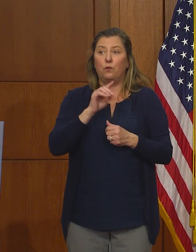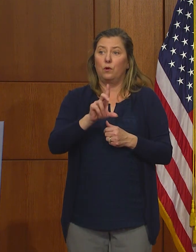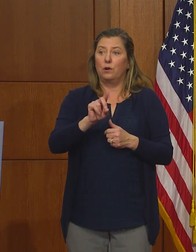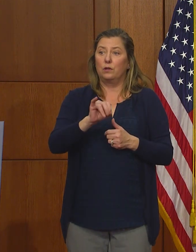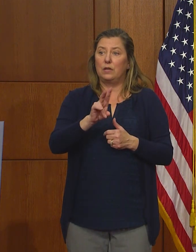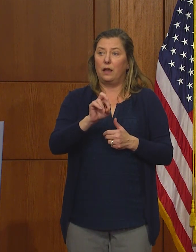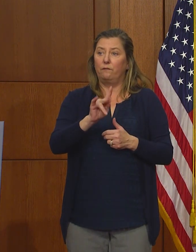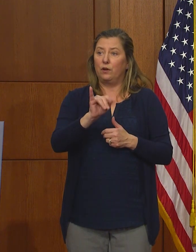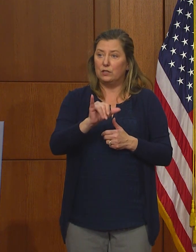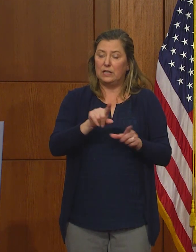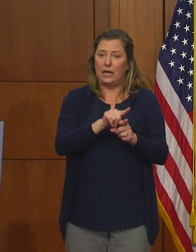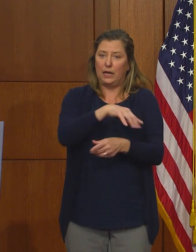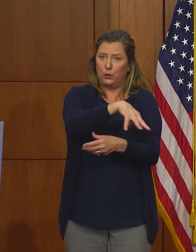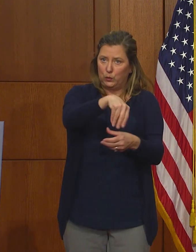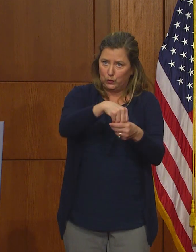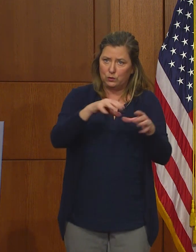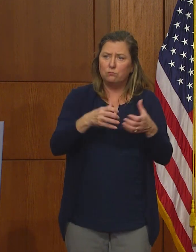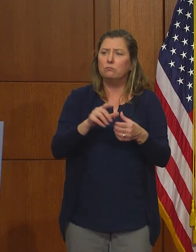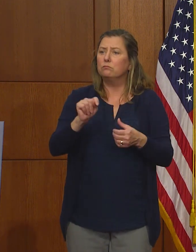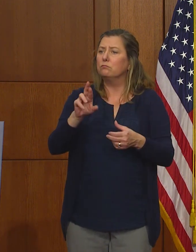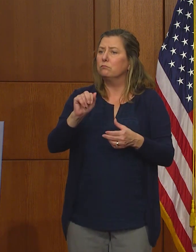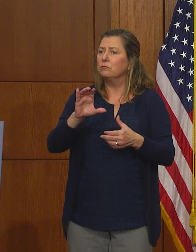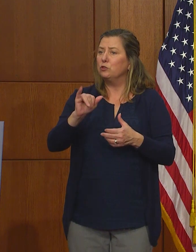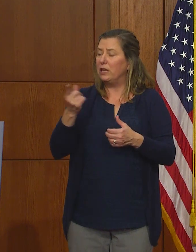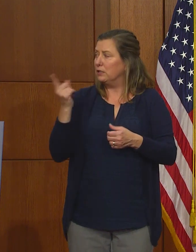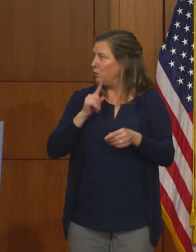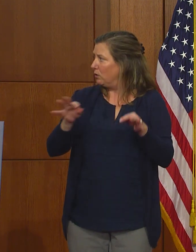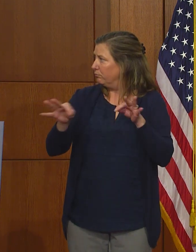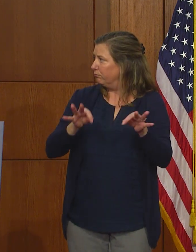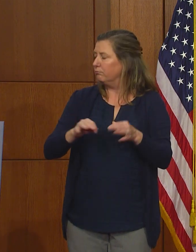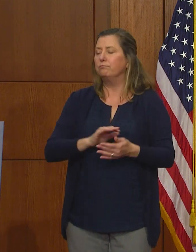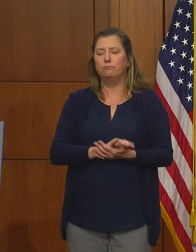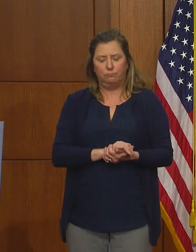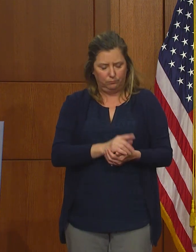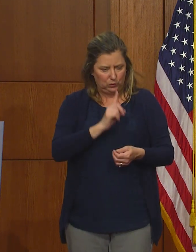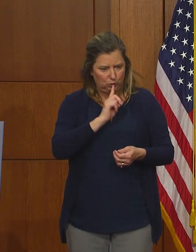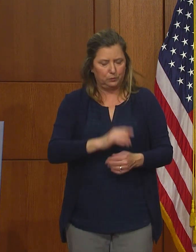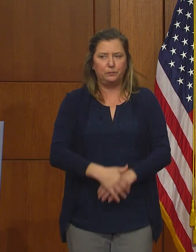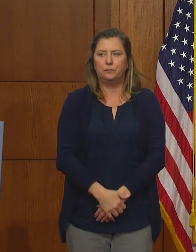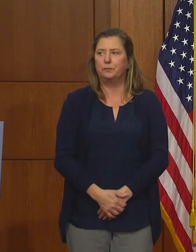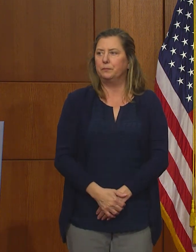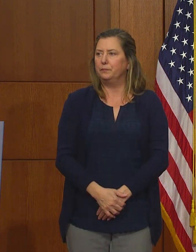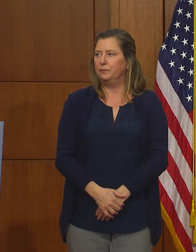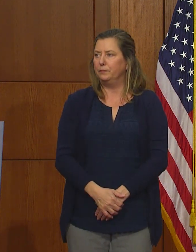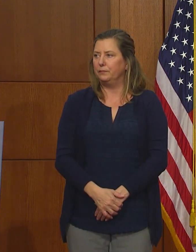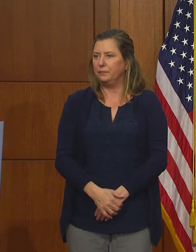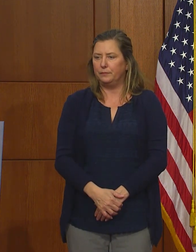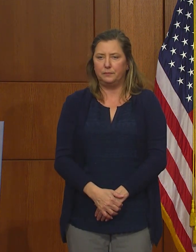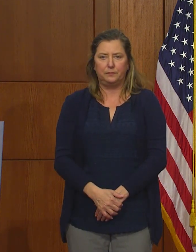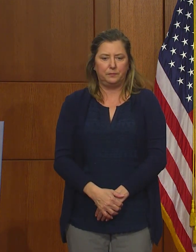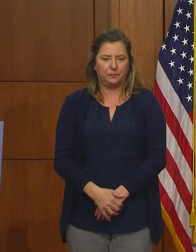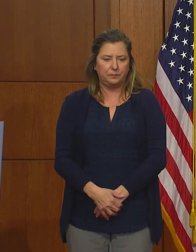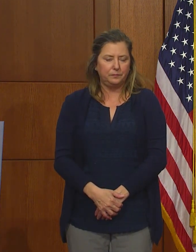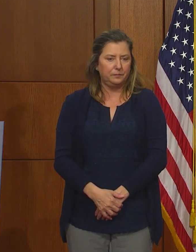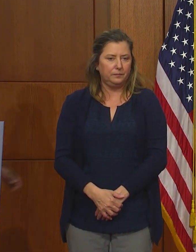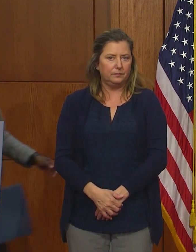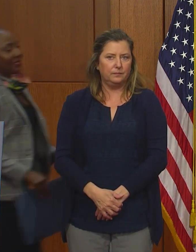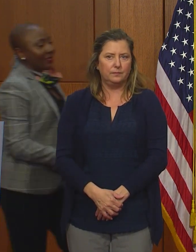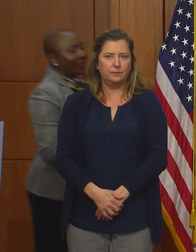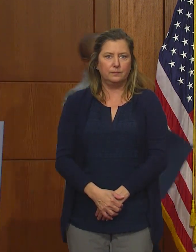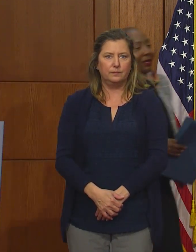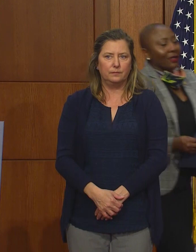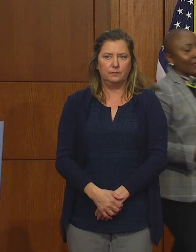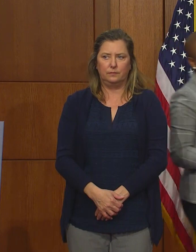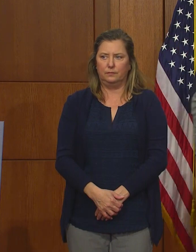and inclusivity. So, Tracy, would you like to elaborate on some of what we're doing? Appreciate it.